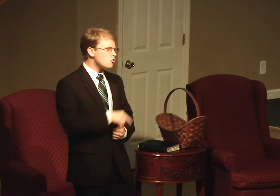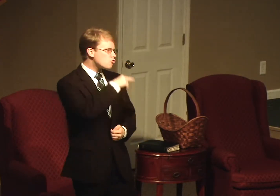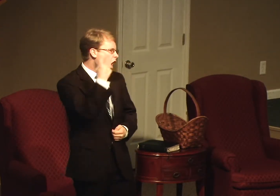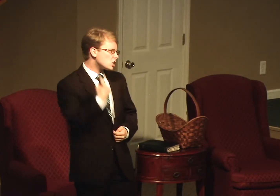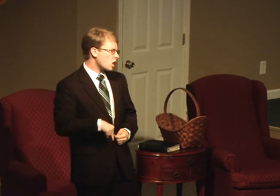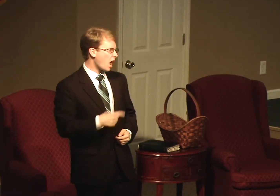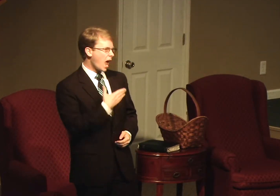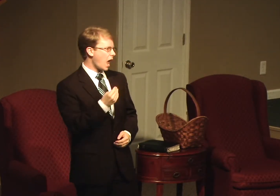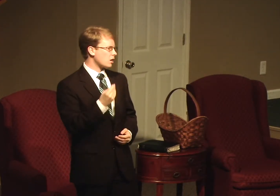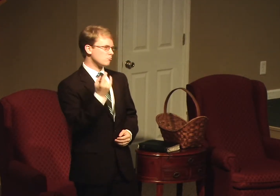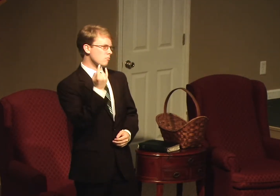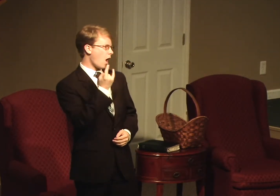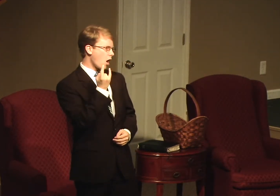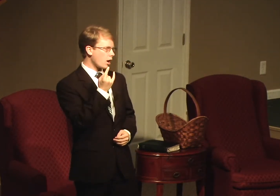We're friends with Russia now, and